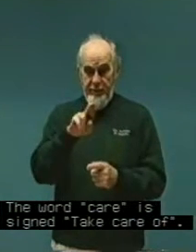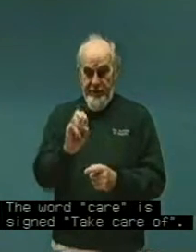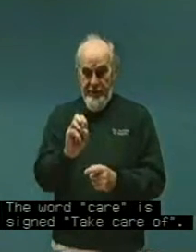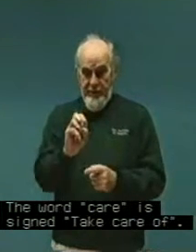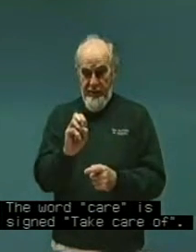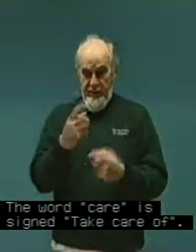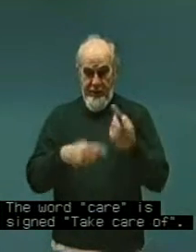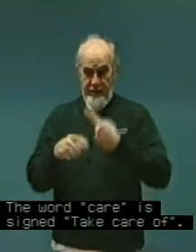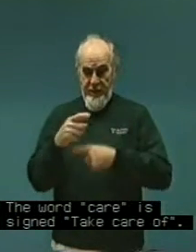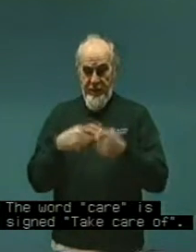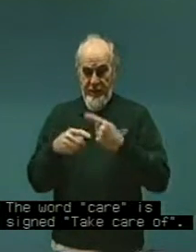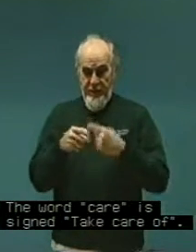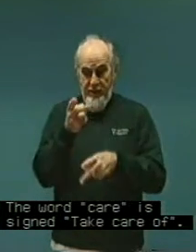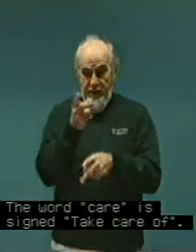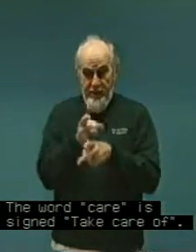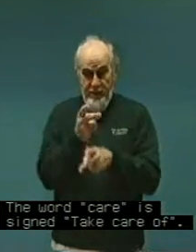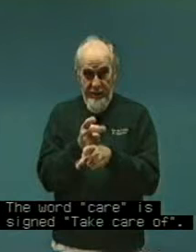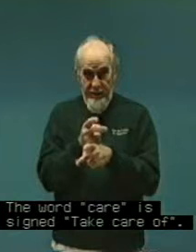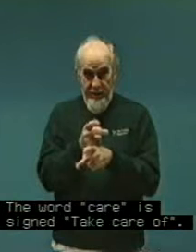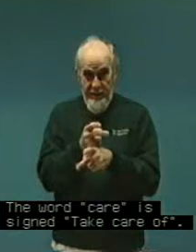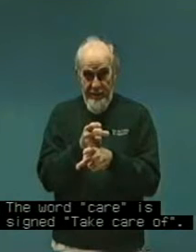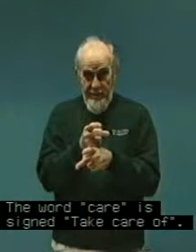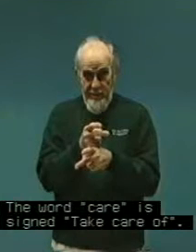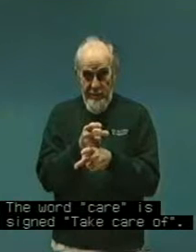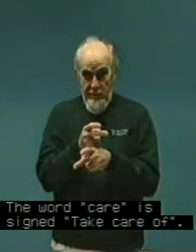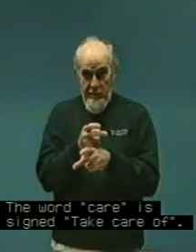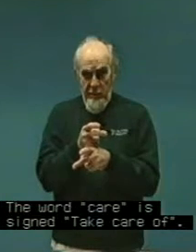The word care is signed take care of.